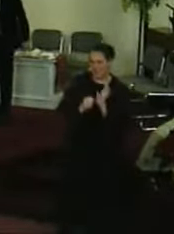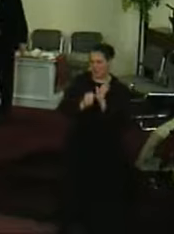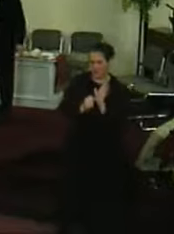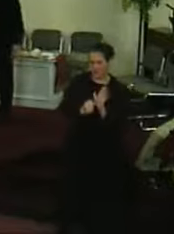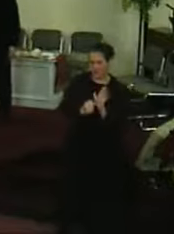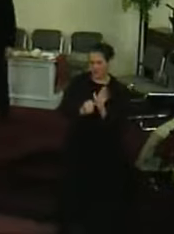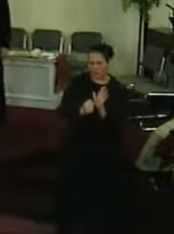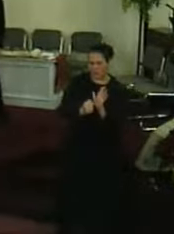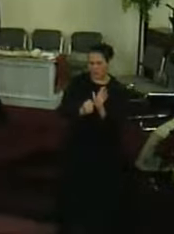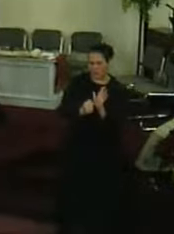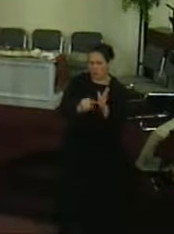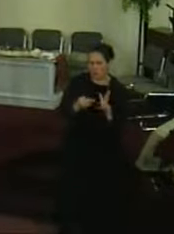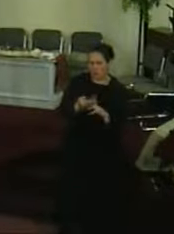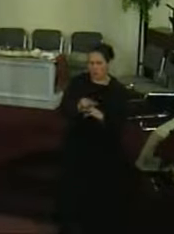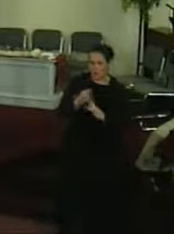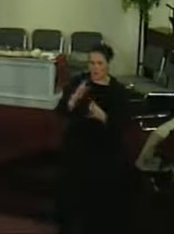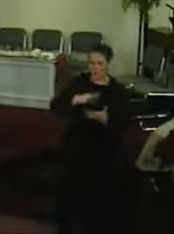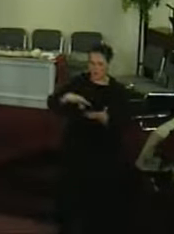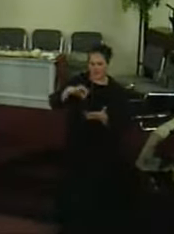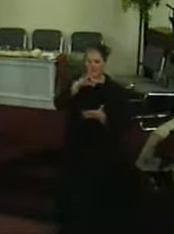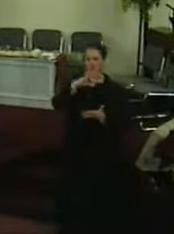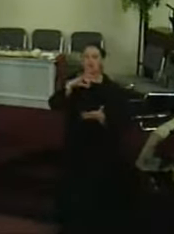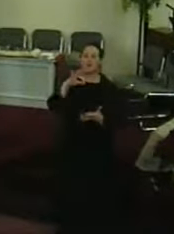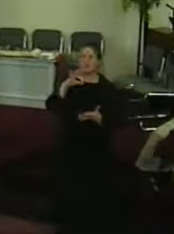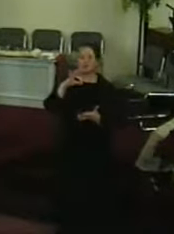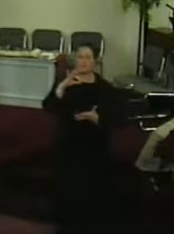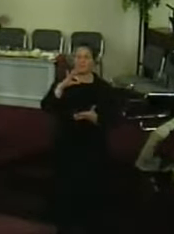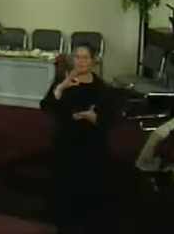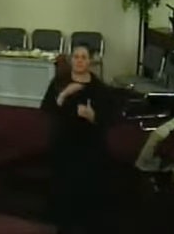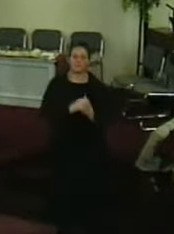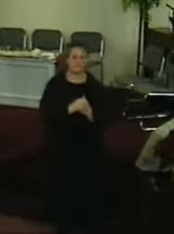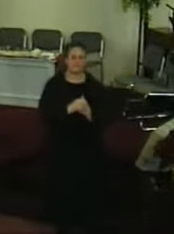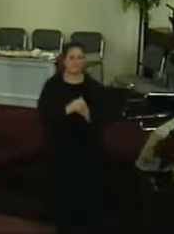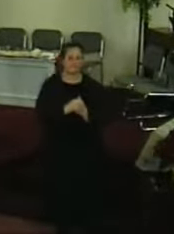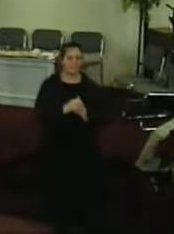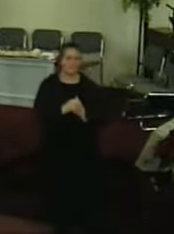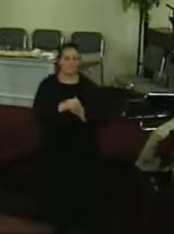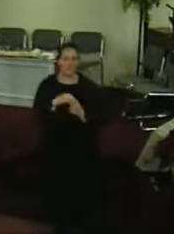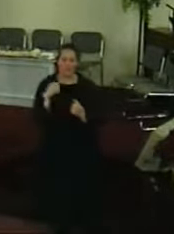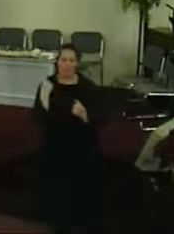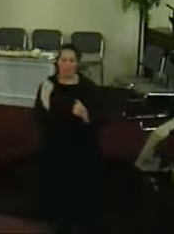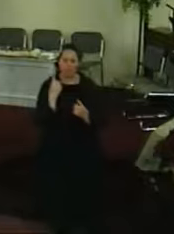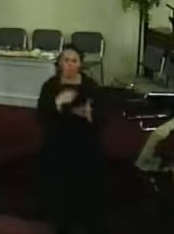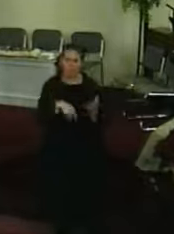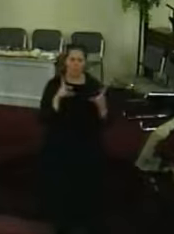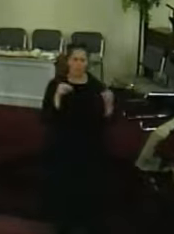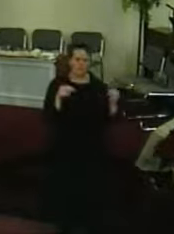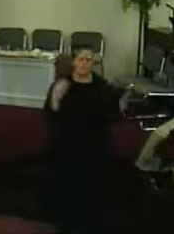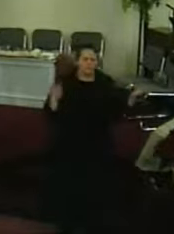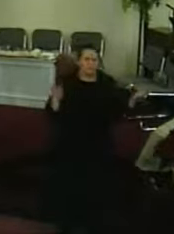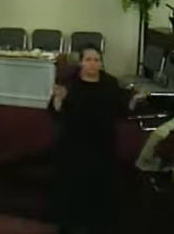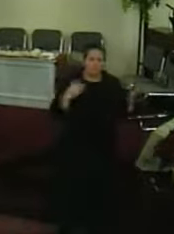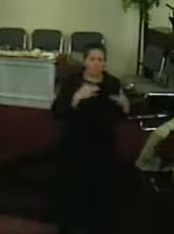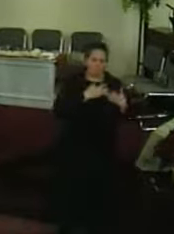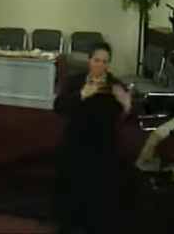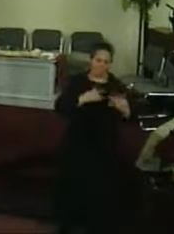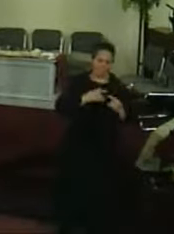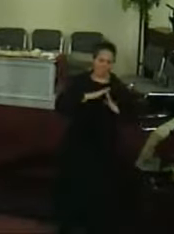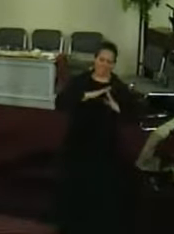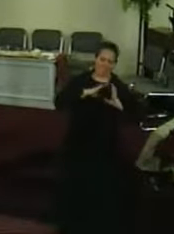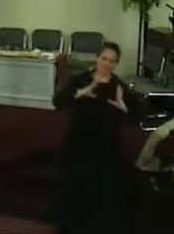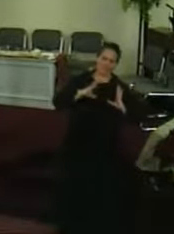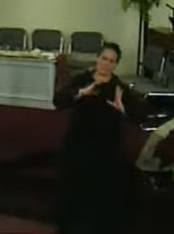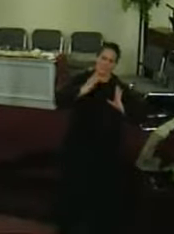Spirit. All you got to do have is open the eyes of my heart. Help me, Lord God, to see